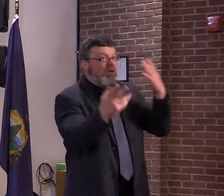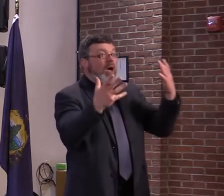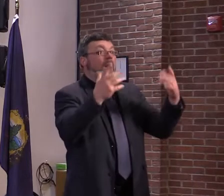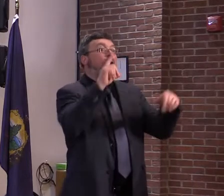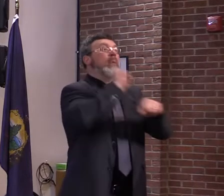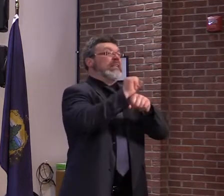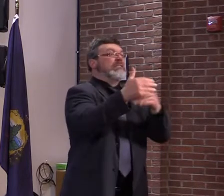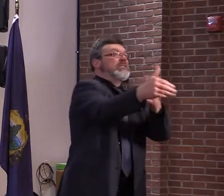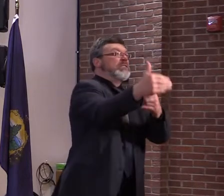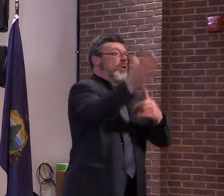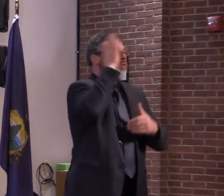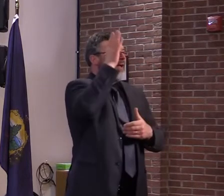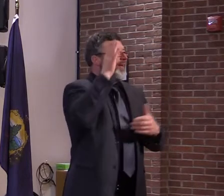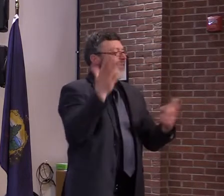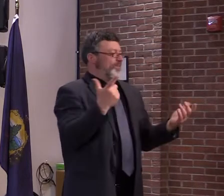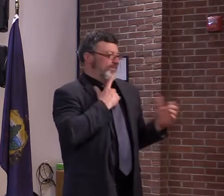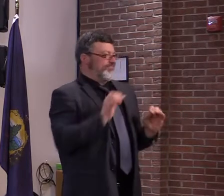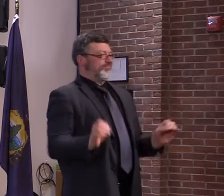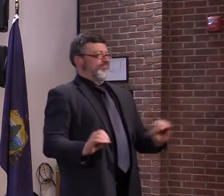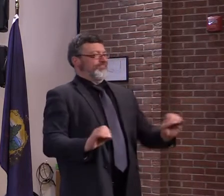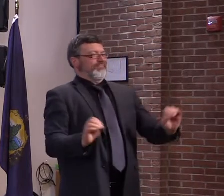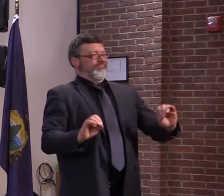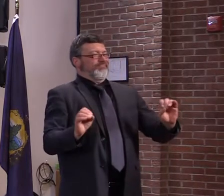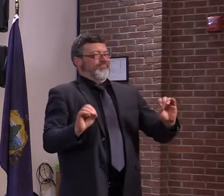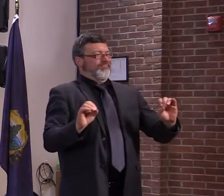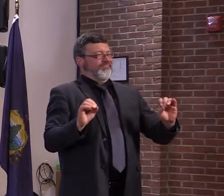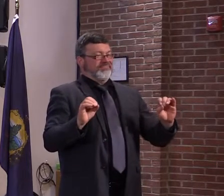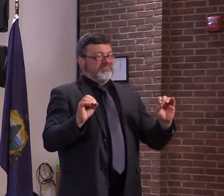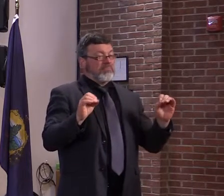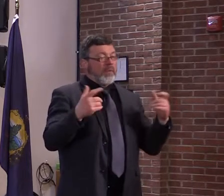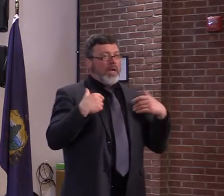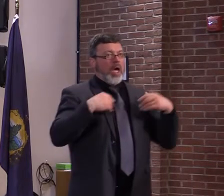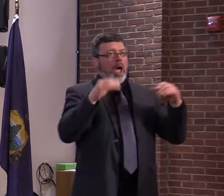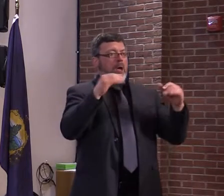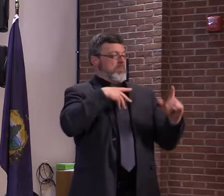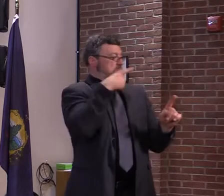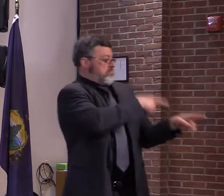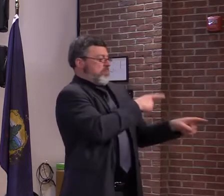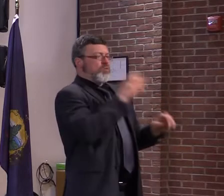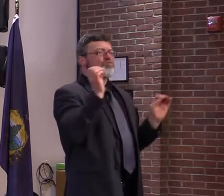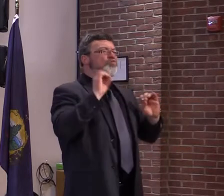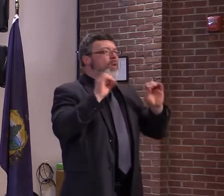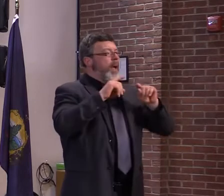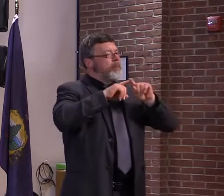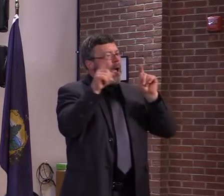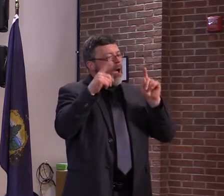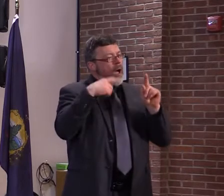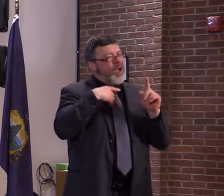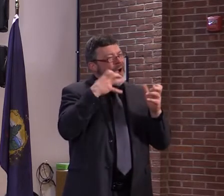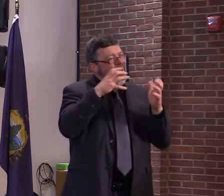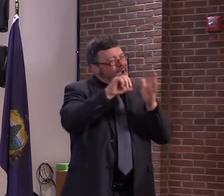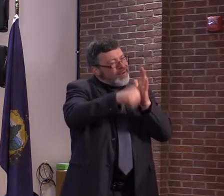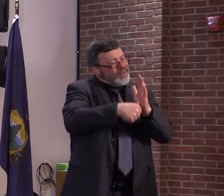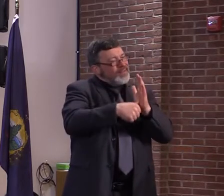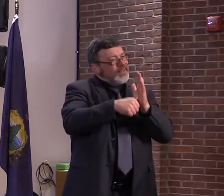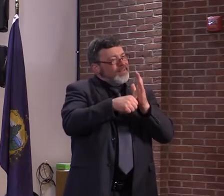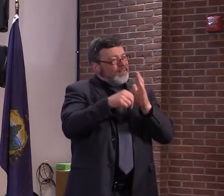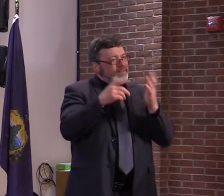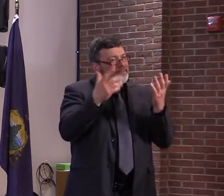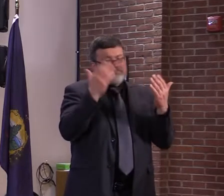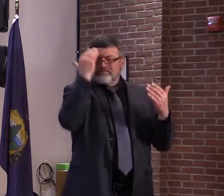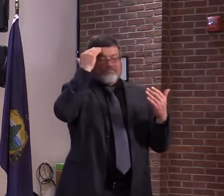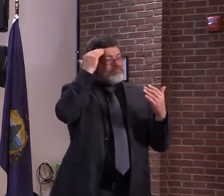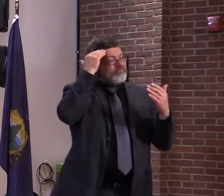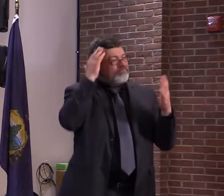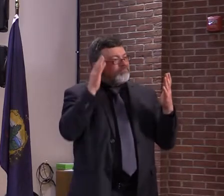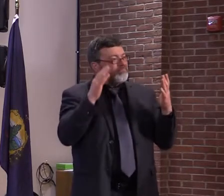even heard the word modeling for a while, because people, frankly, we've said this before, we learn from this